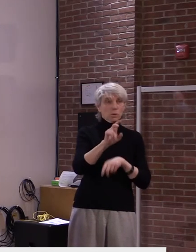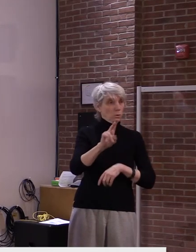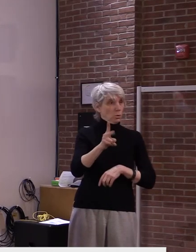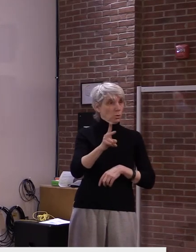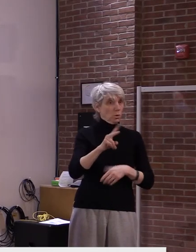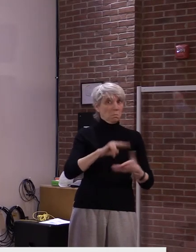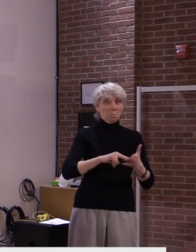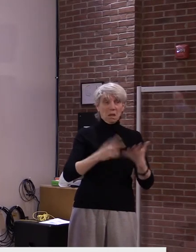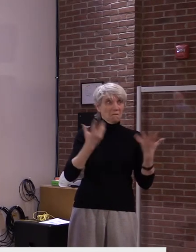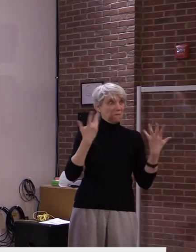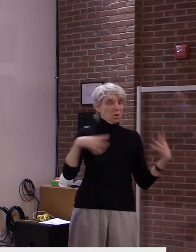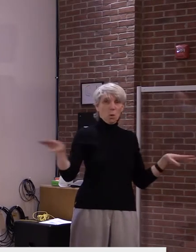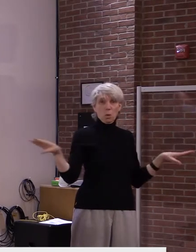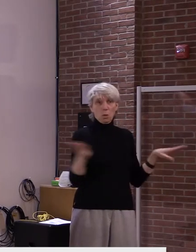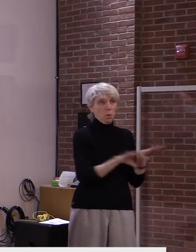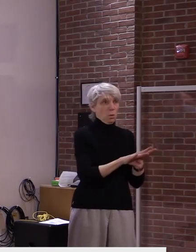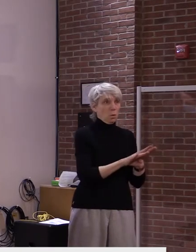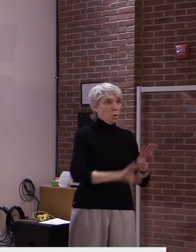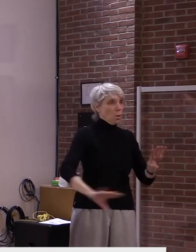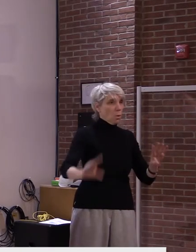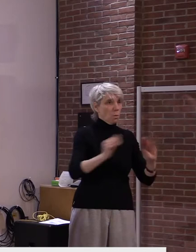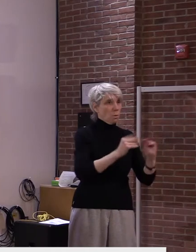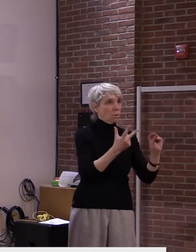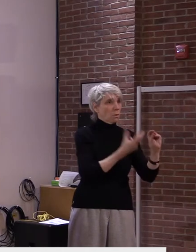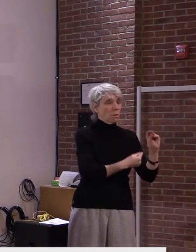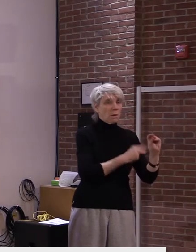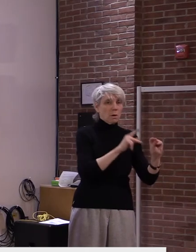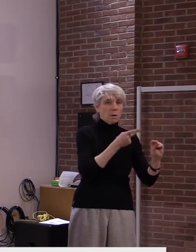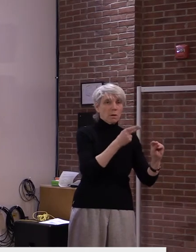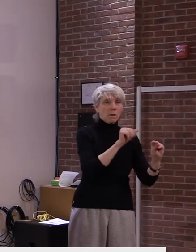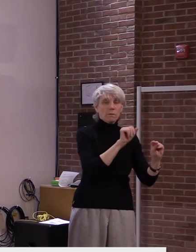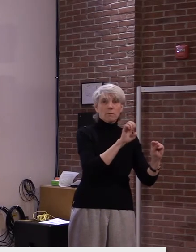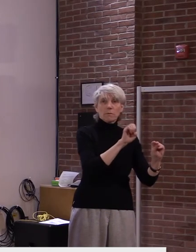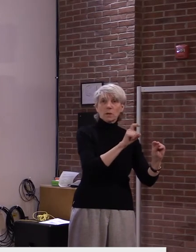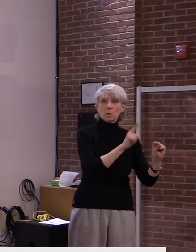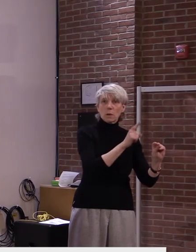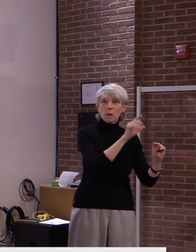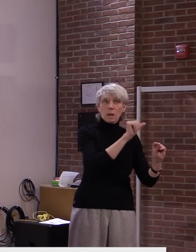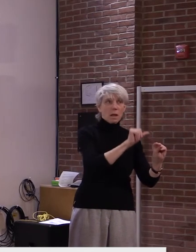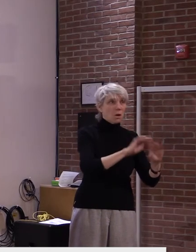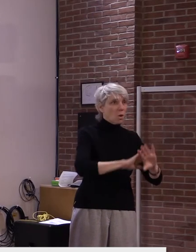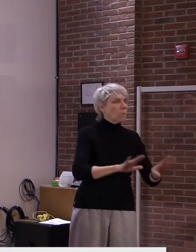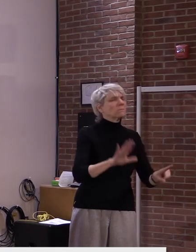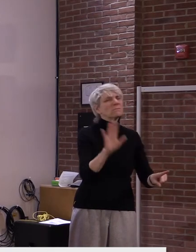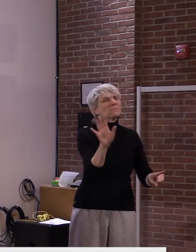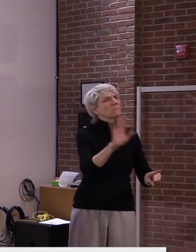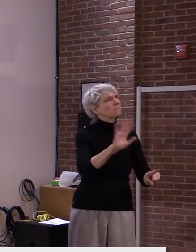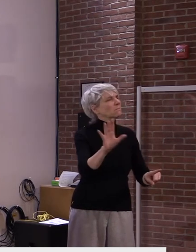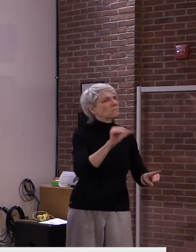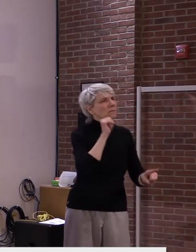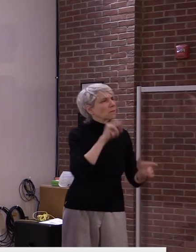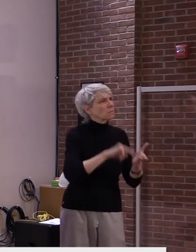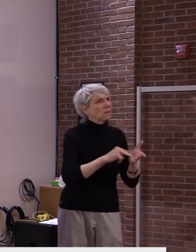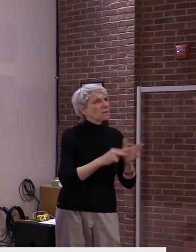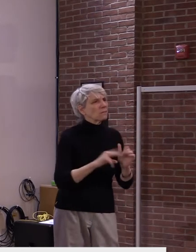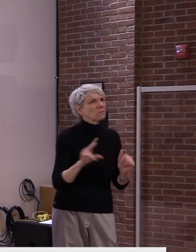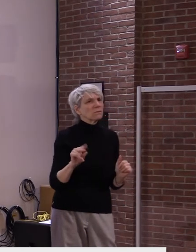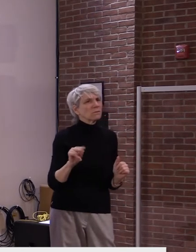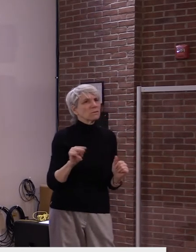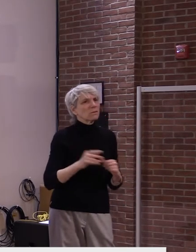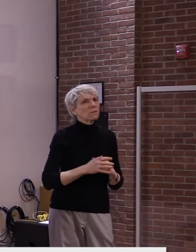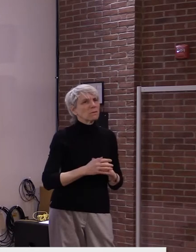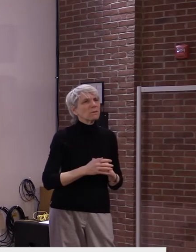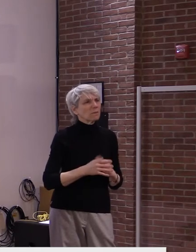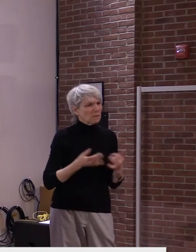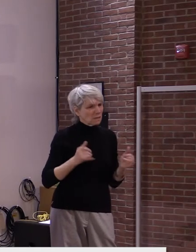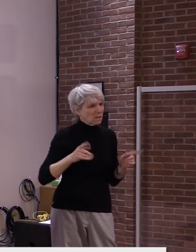that we're no longer providing vaccines for phase 1, the 1A grouping. That's not the case. We